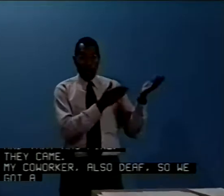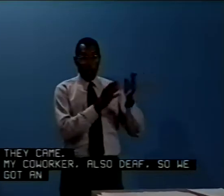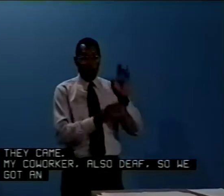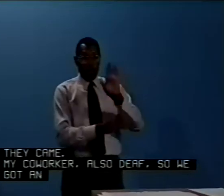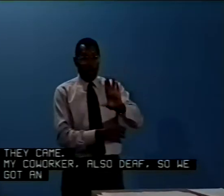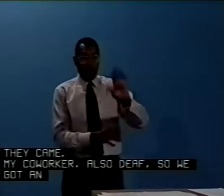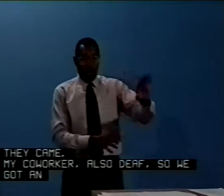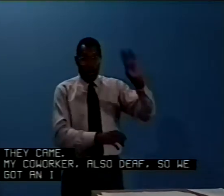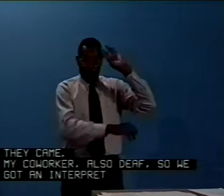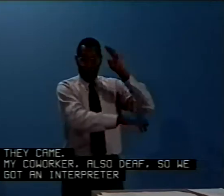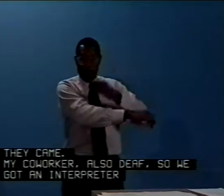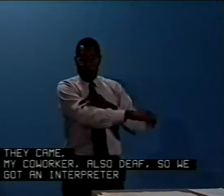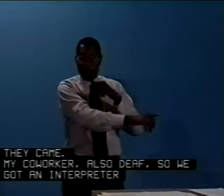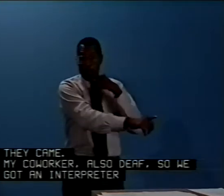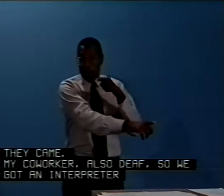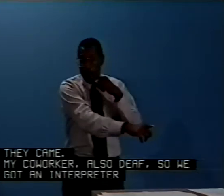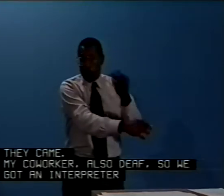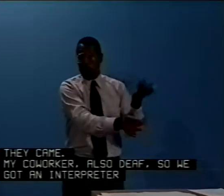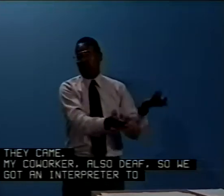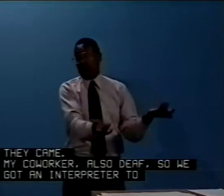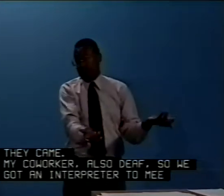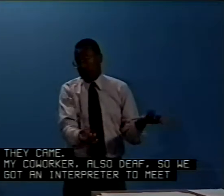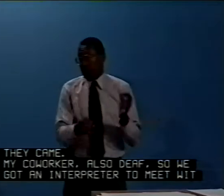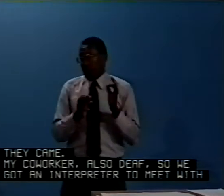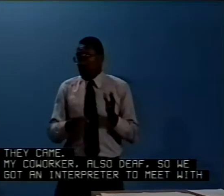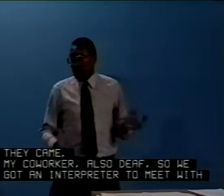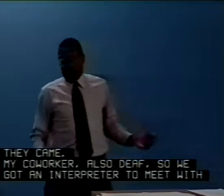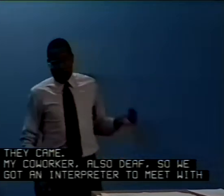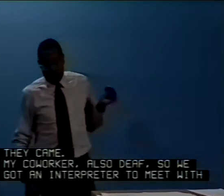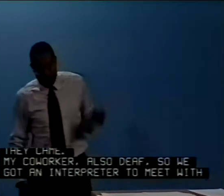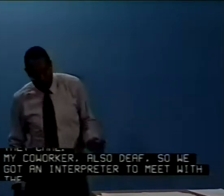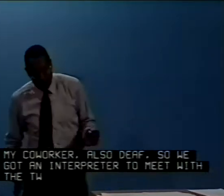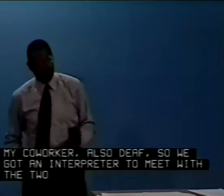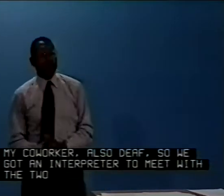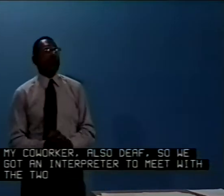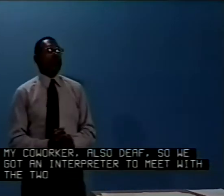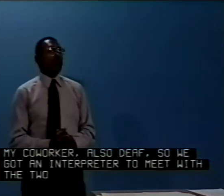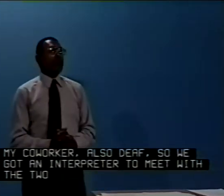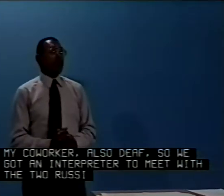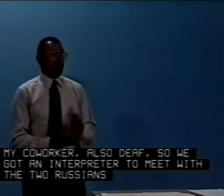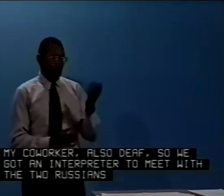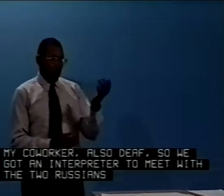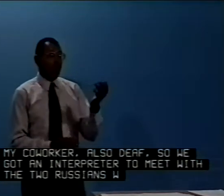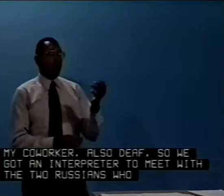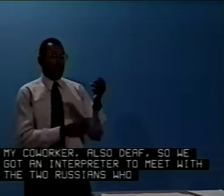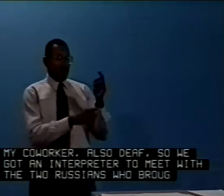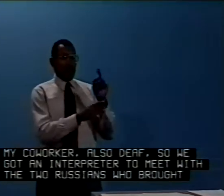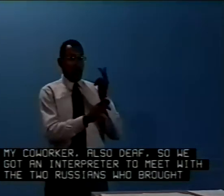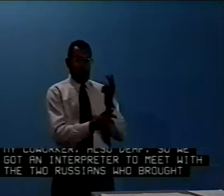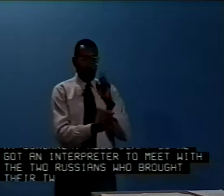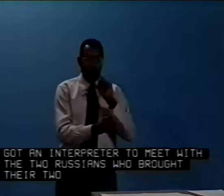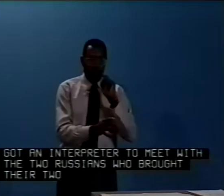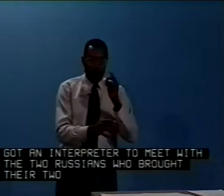to meet with the two Russians who brought their two sons who are hearing.